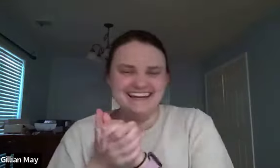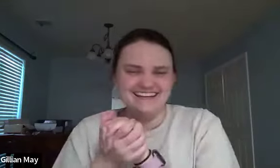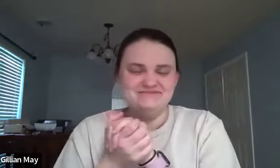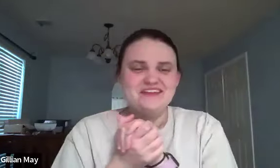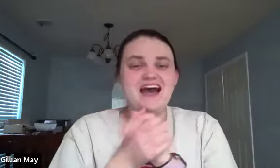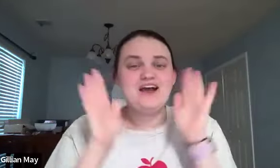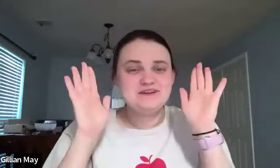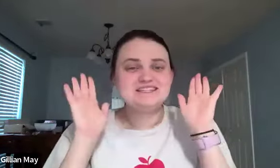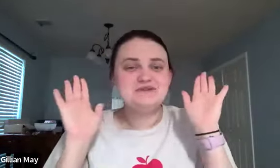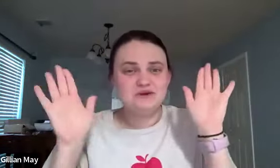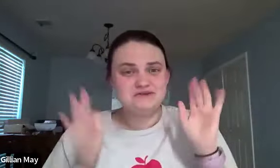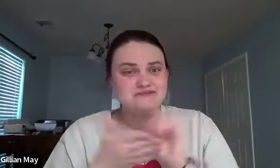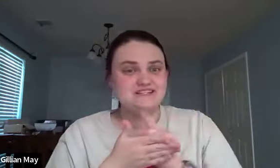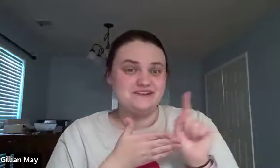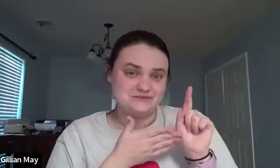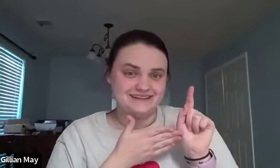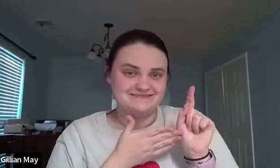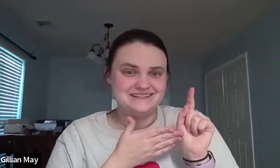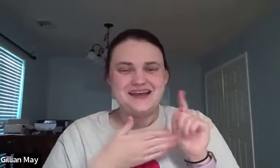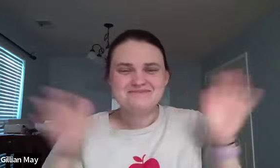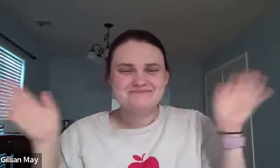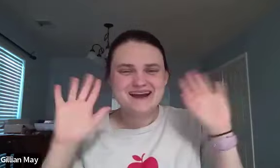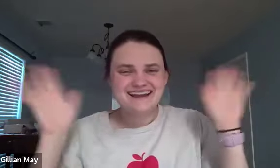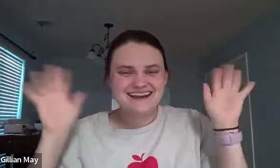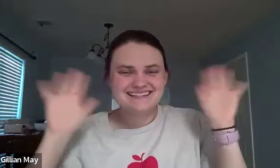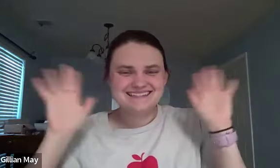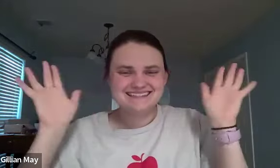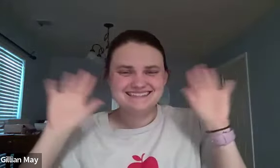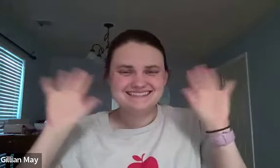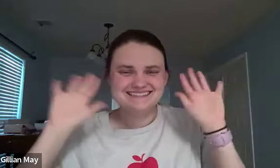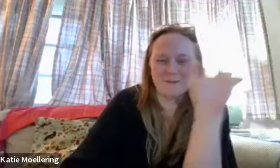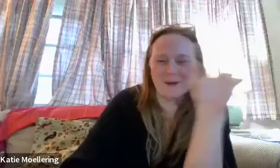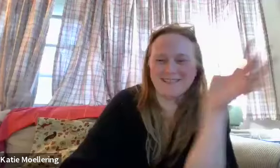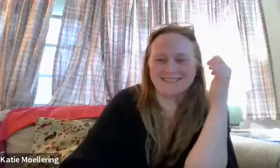I hope you guys have a wonderful rest of y'all's week. Bye, guys. Bye, everybody.